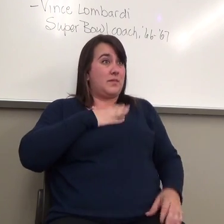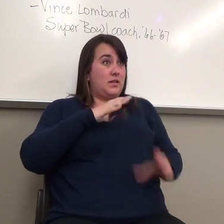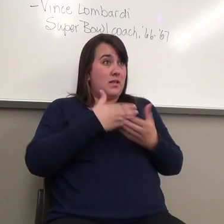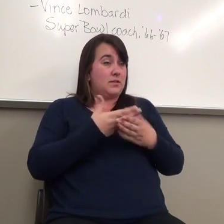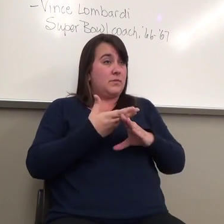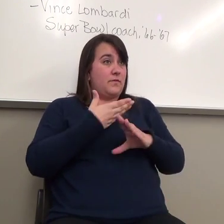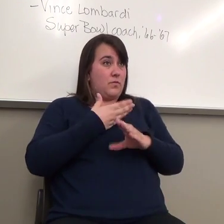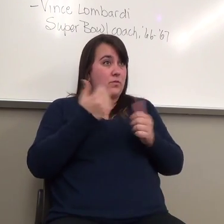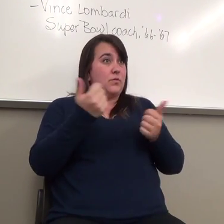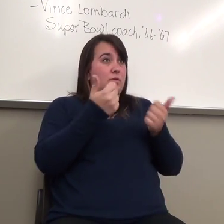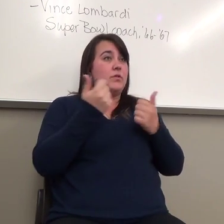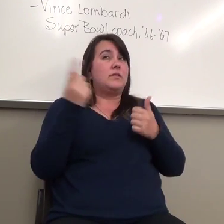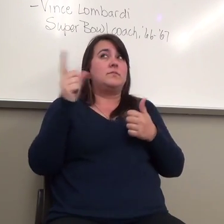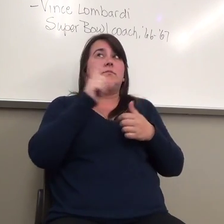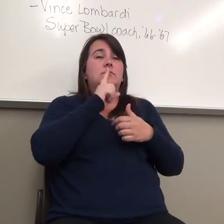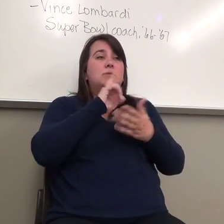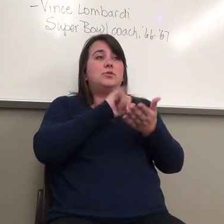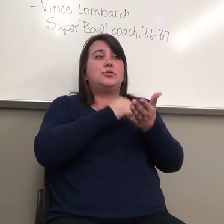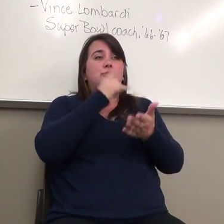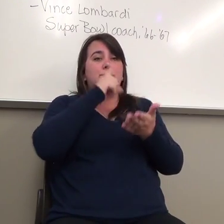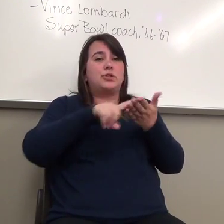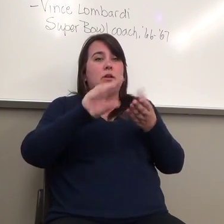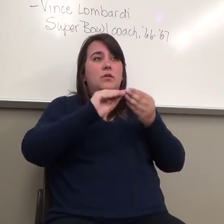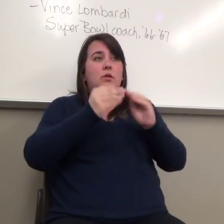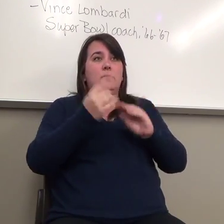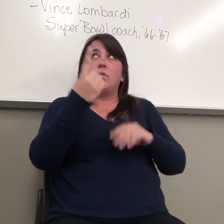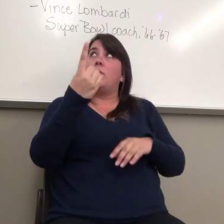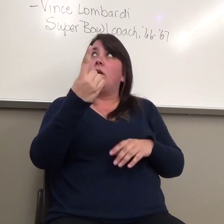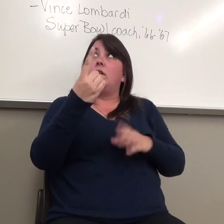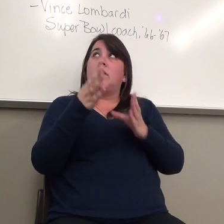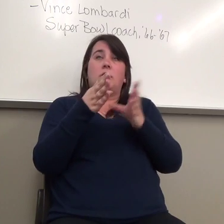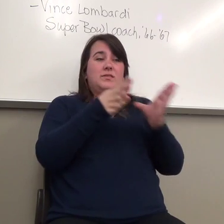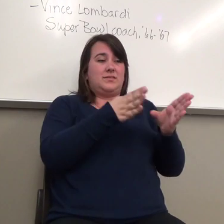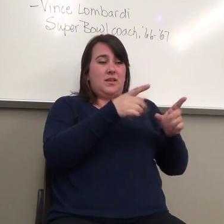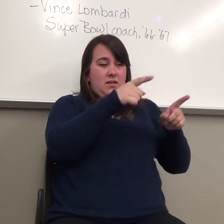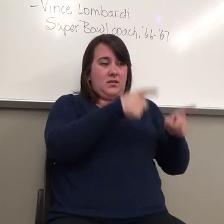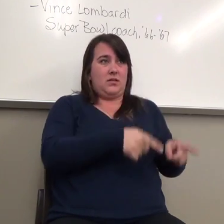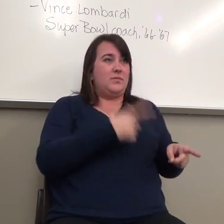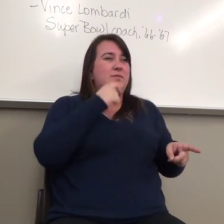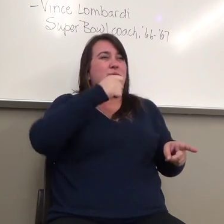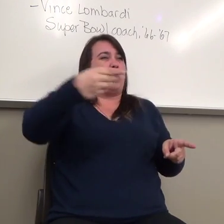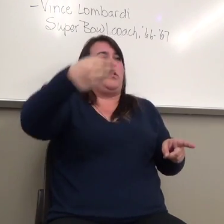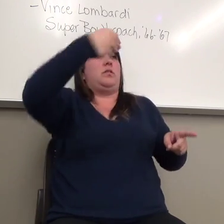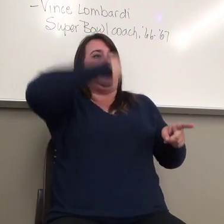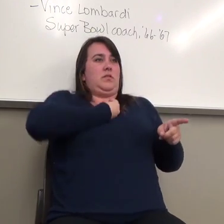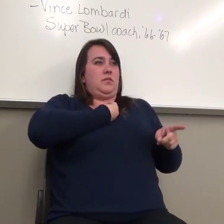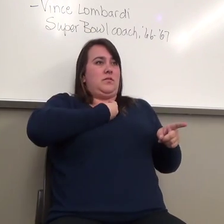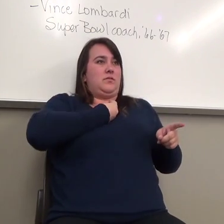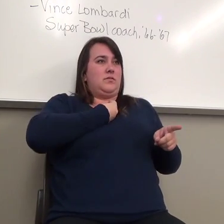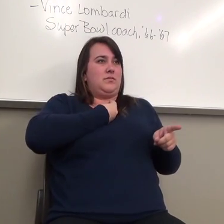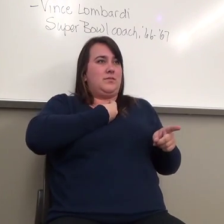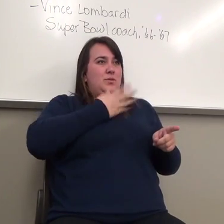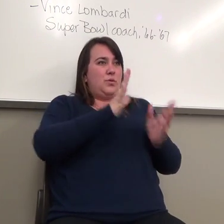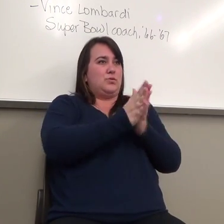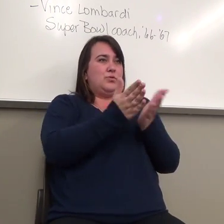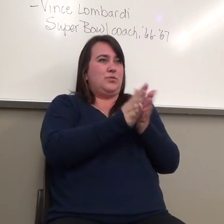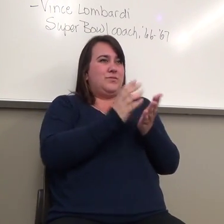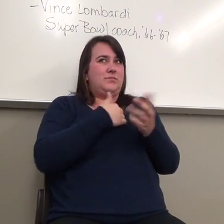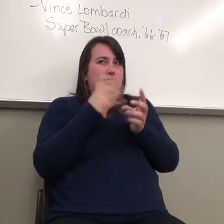check 1 here because you're not, in this class, we're not handing or we're not setting journals down here. What I'm